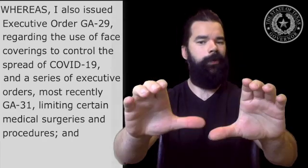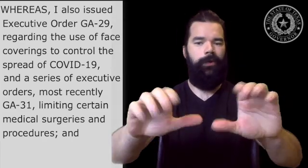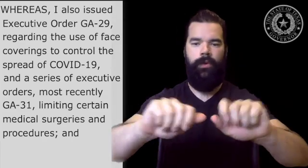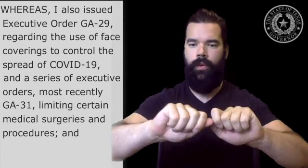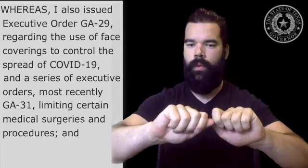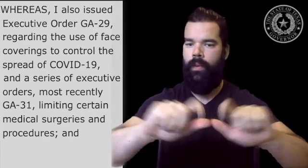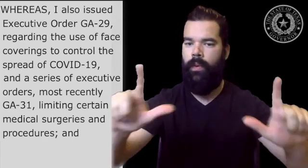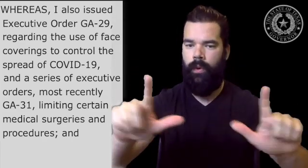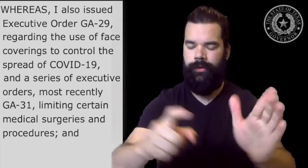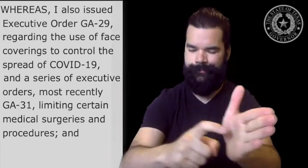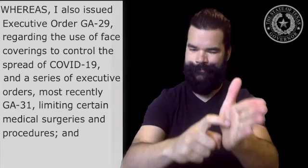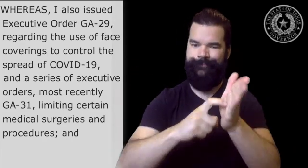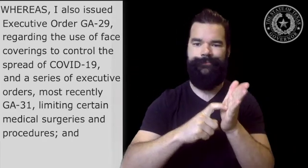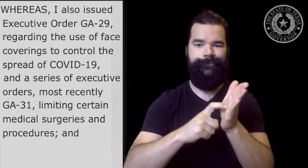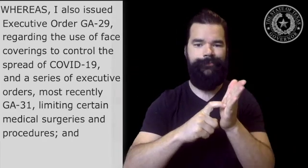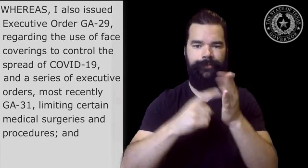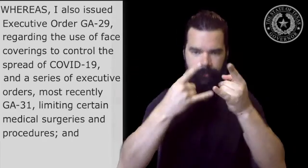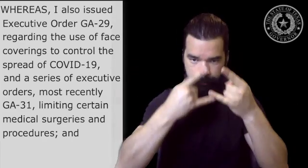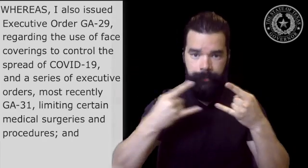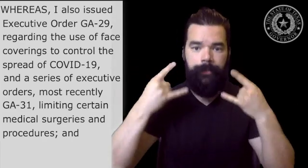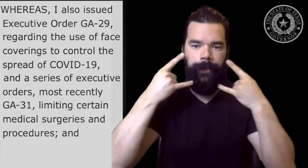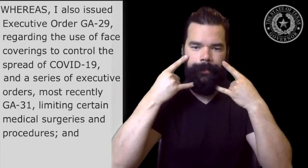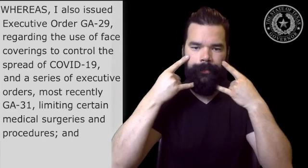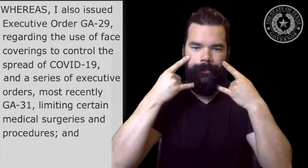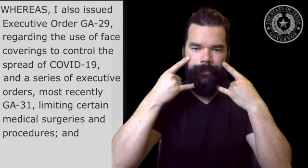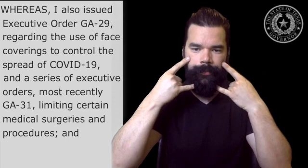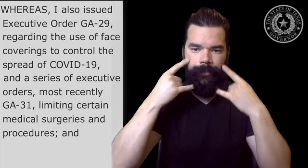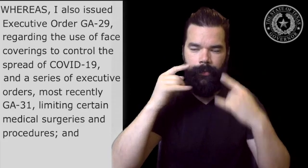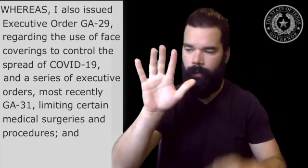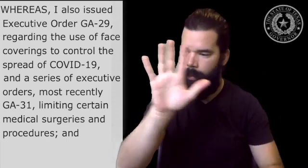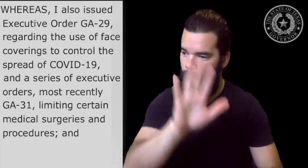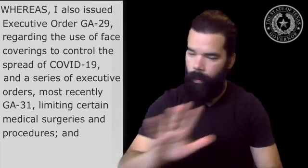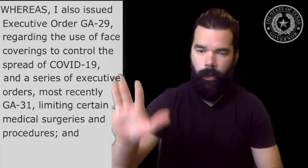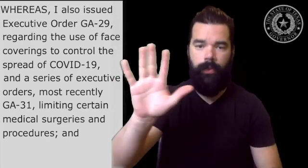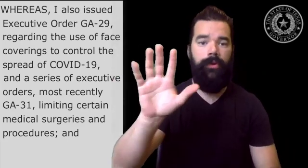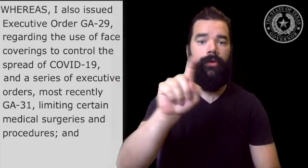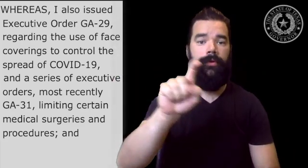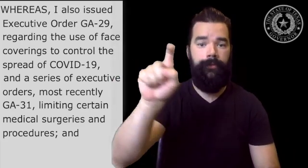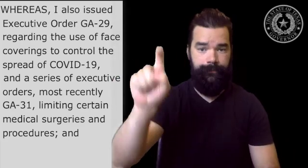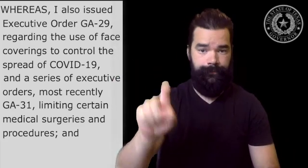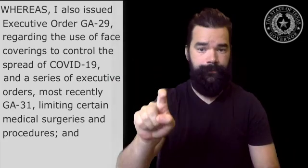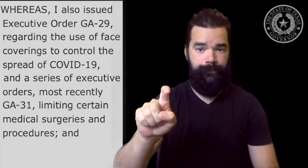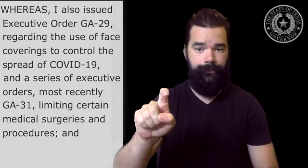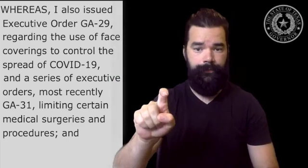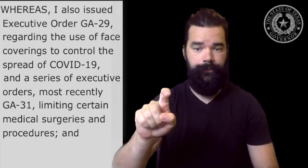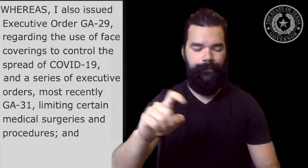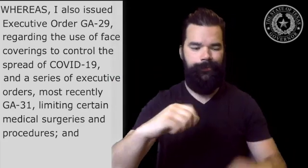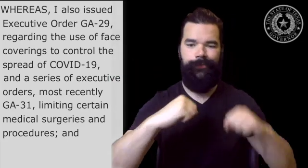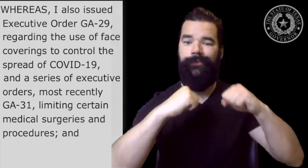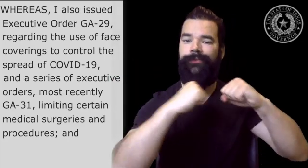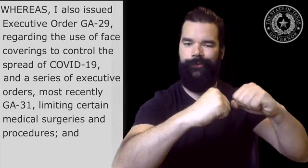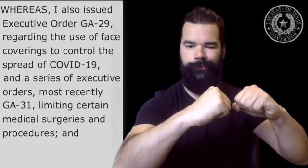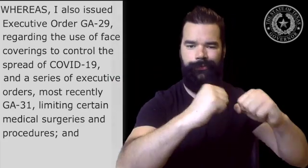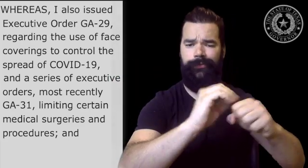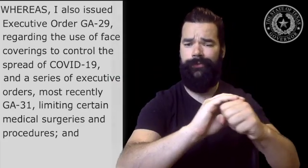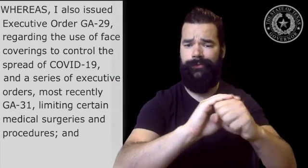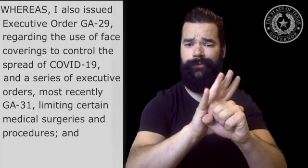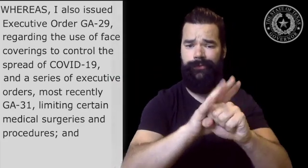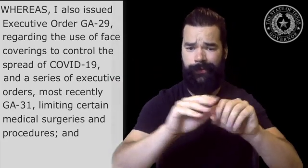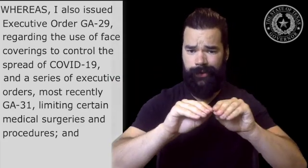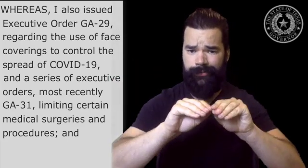spread of COVID-19 and a series of executive orders, most recently